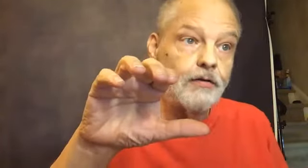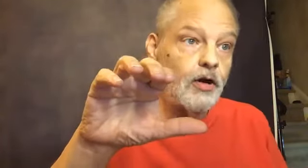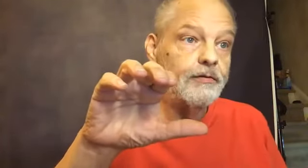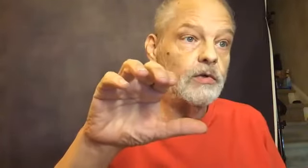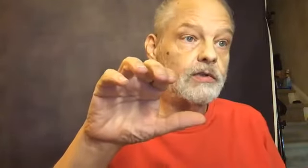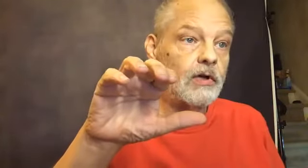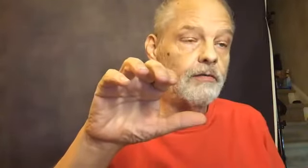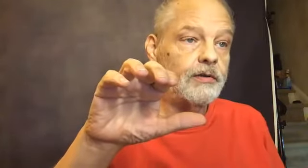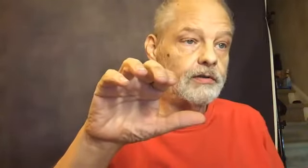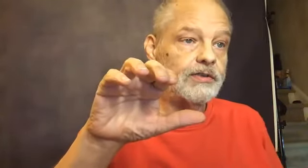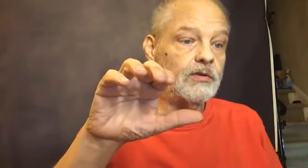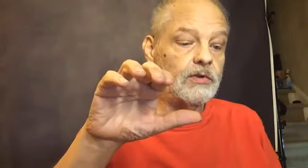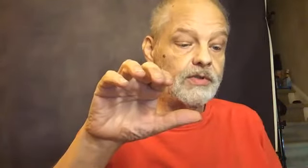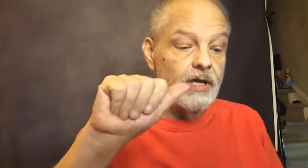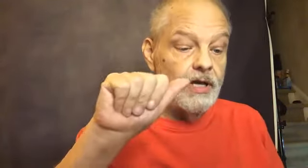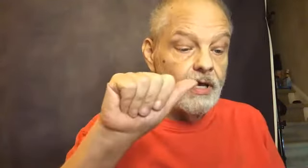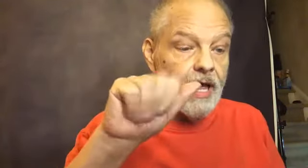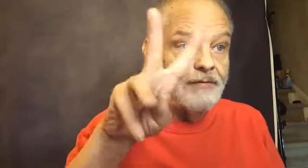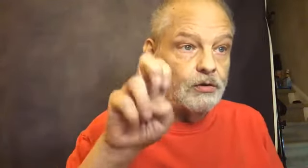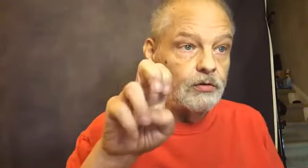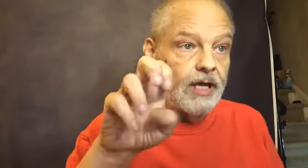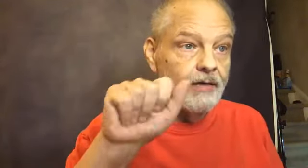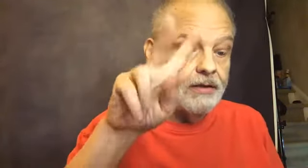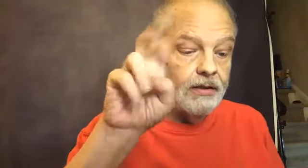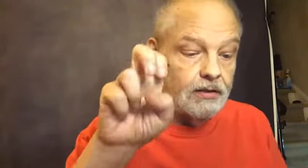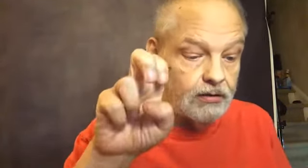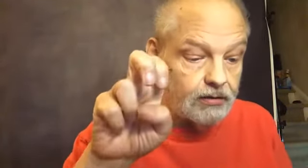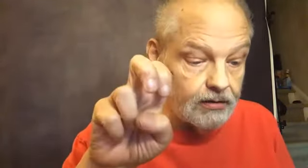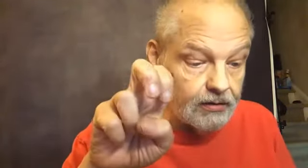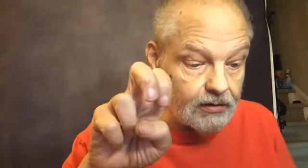very often seen ones. Avenue, AVE.